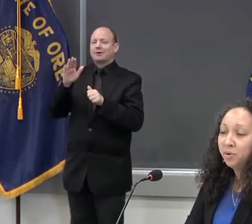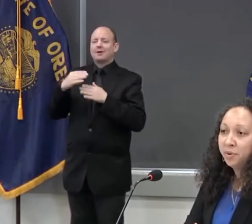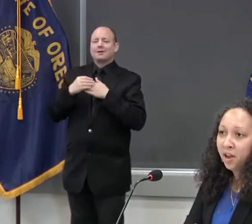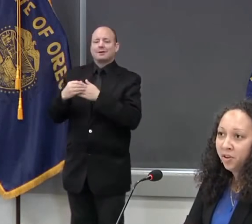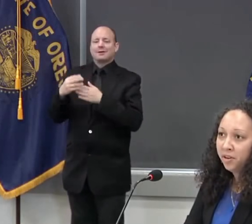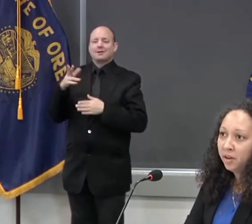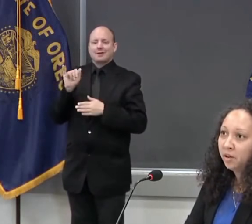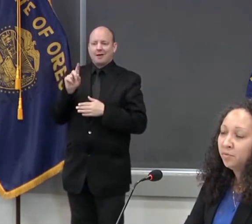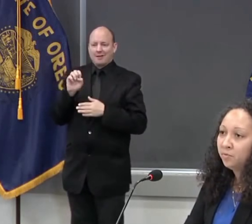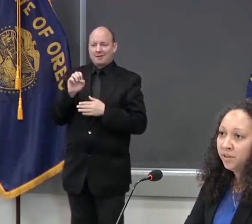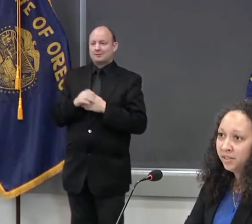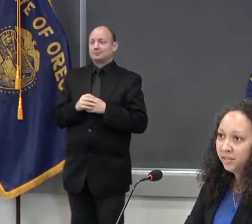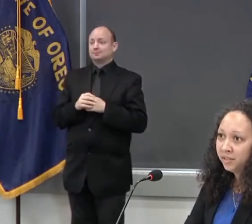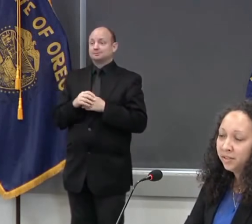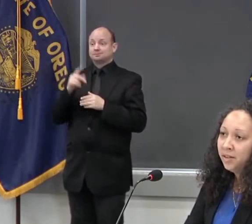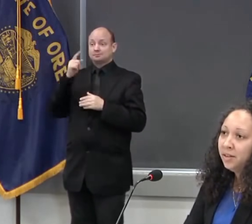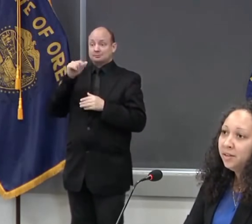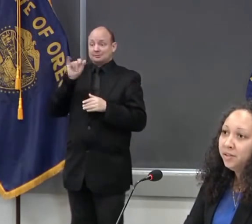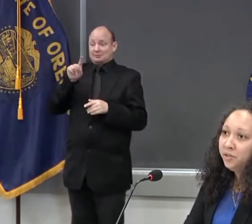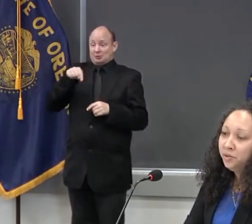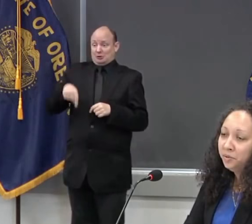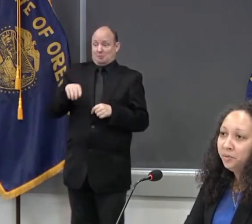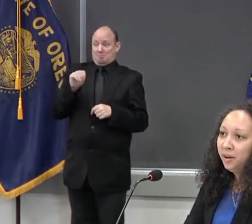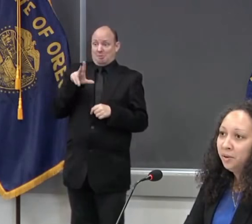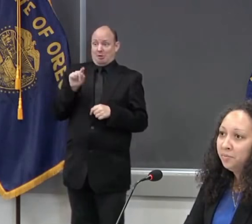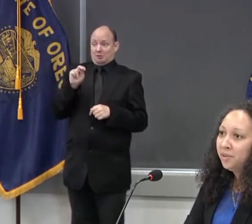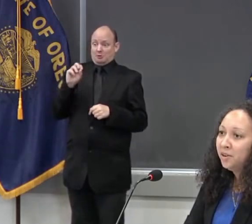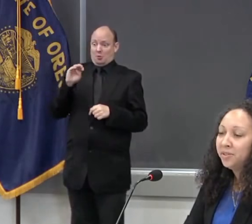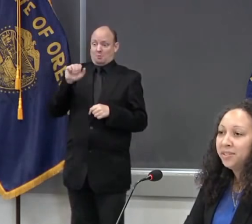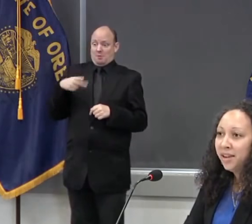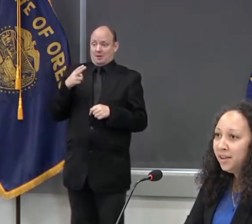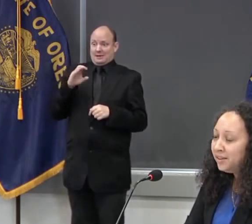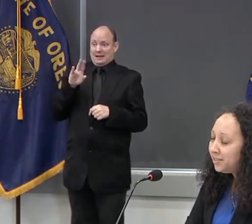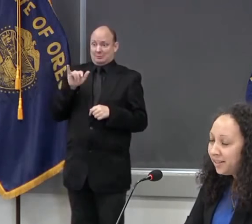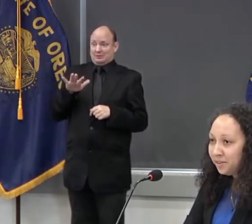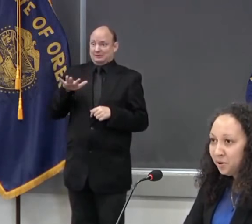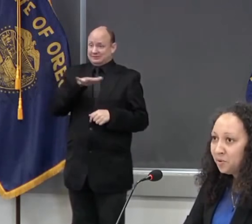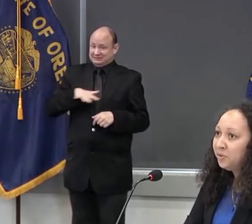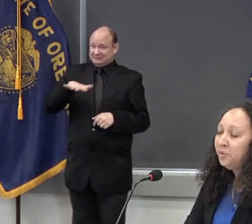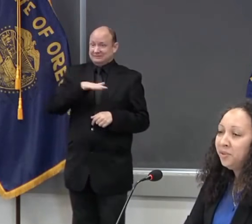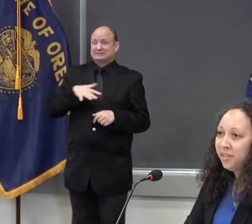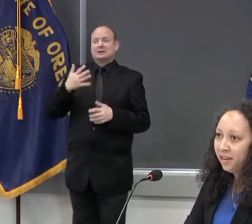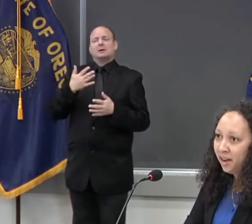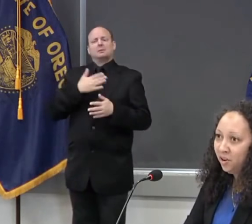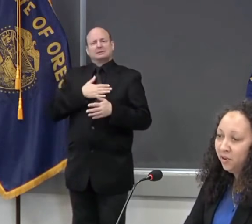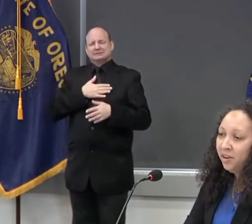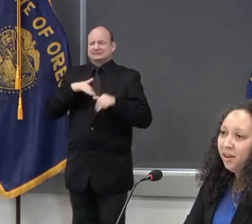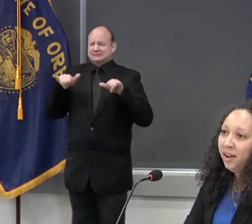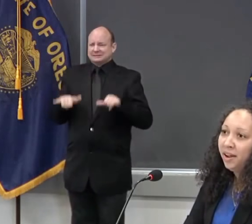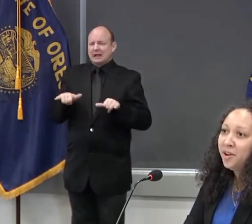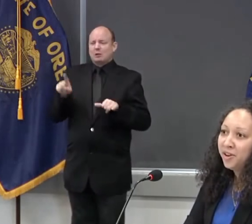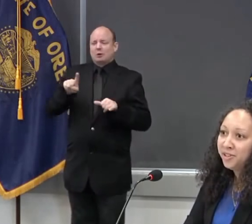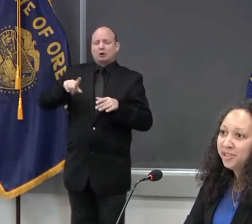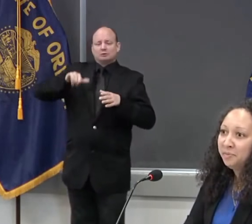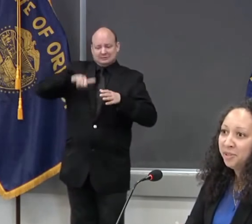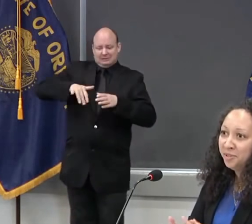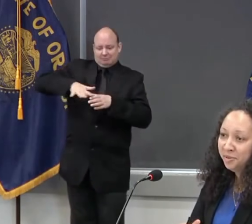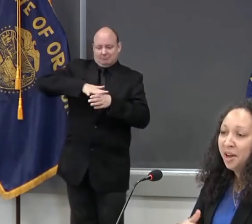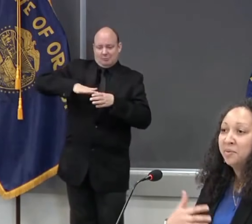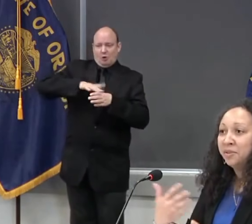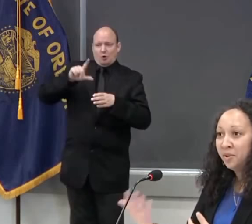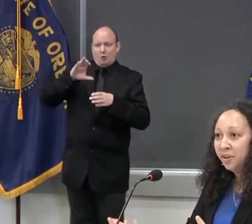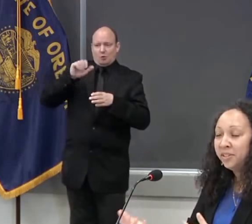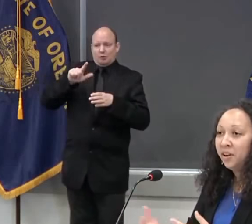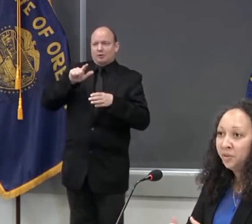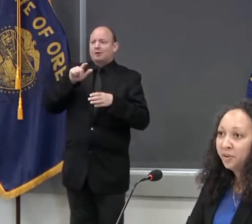my fellow Multnomah County residents to stay local, do the takeout, and not just